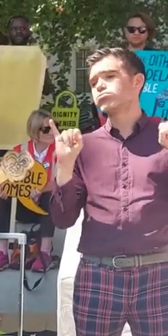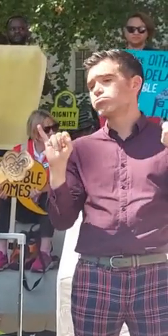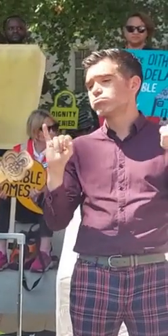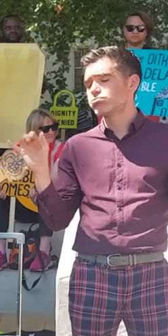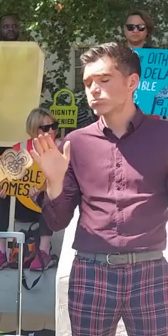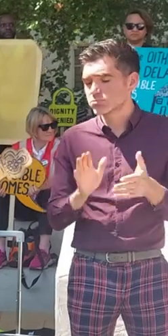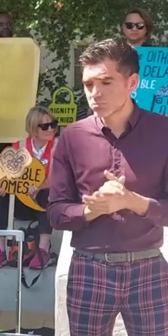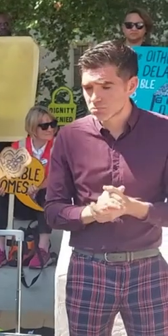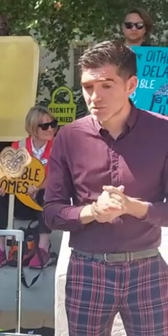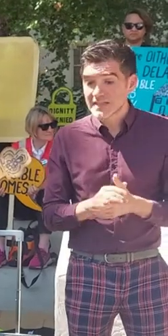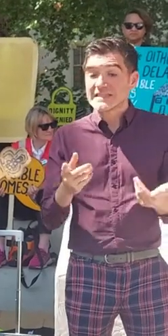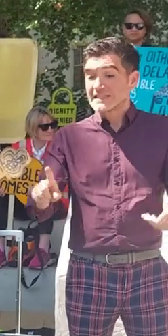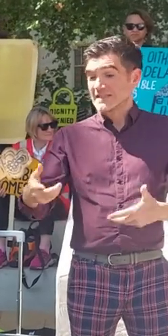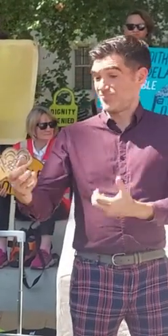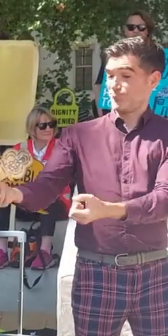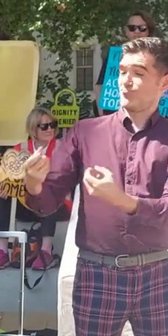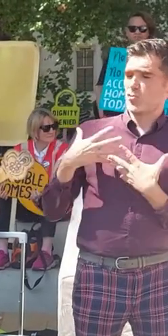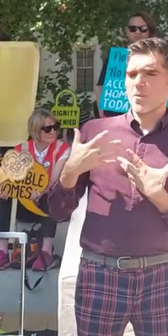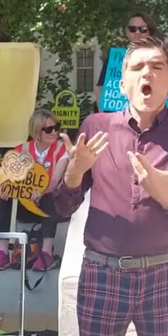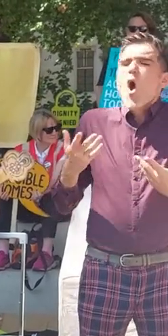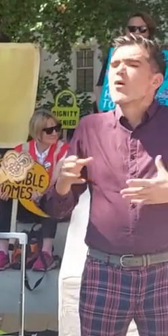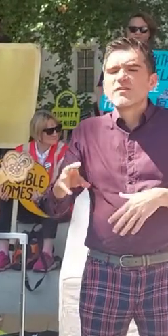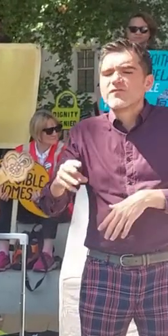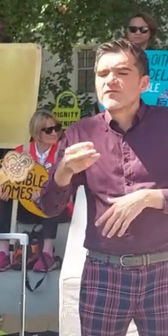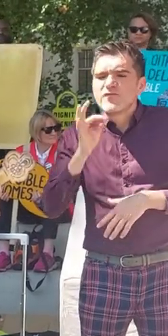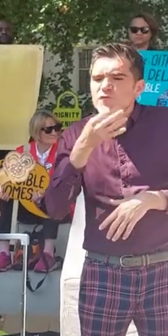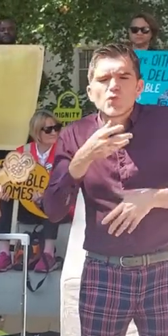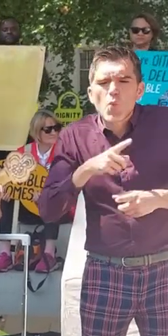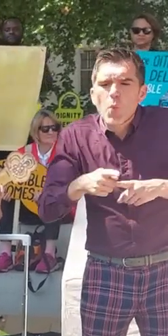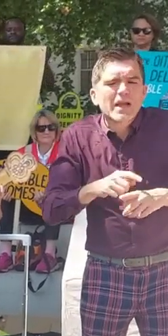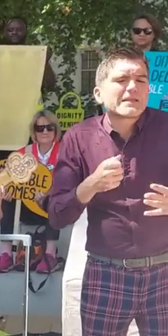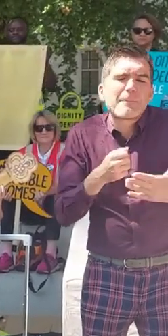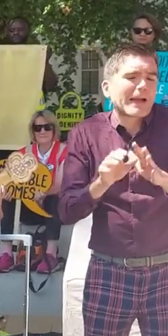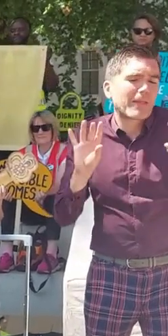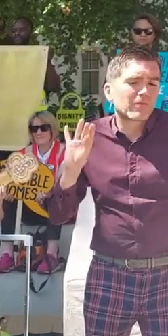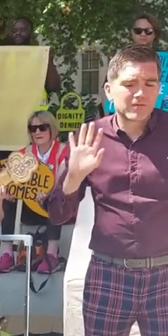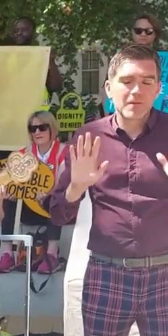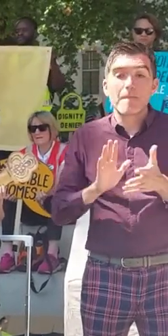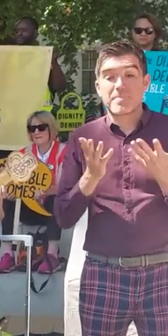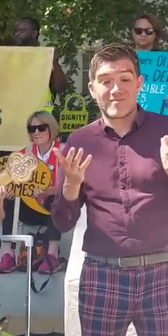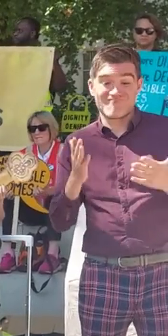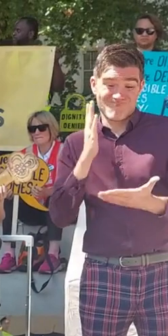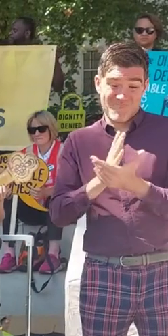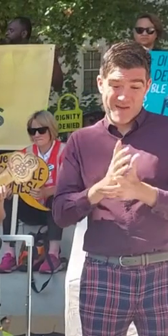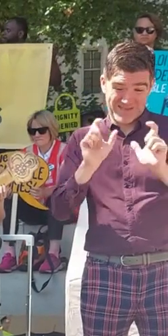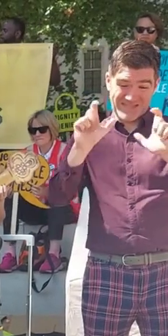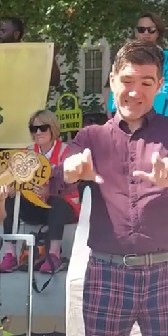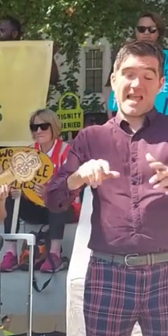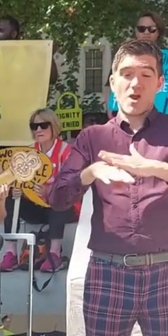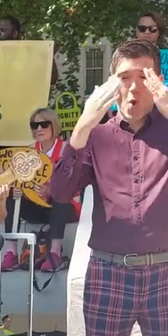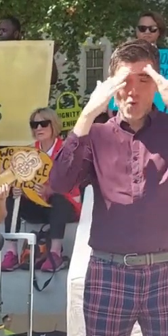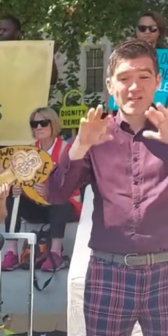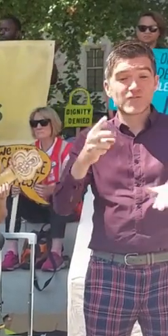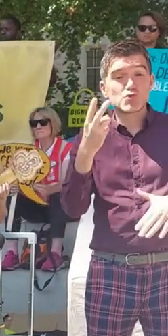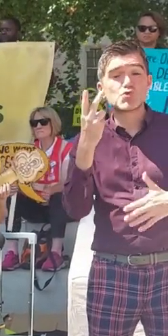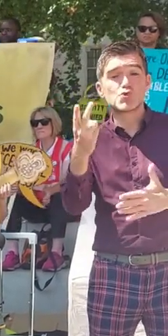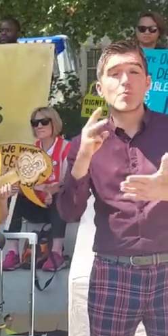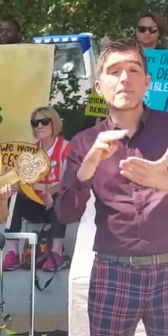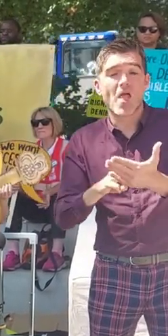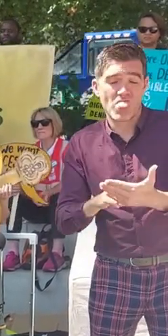Initially, they assured me it would be for a few weeks at most. I ended up staying in a hotel for